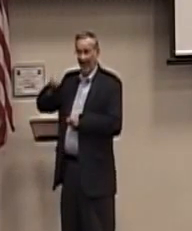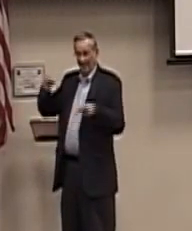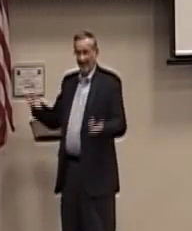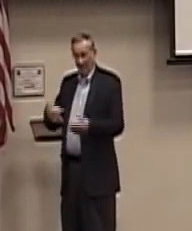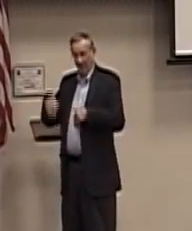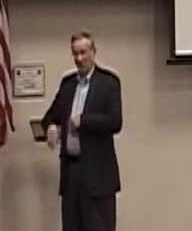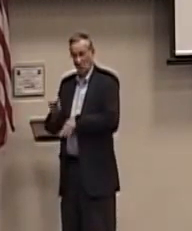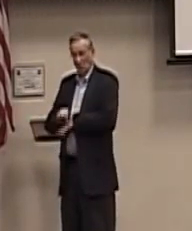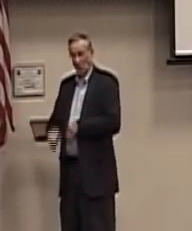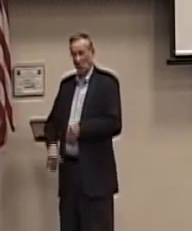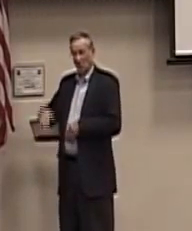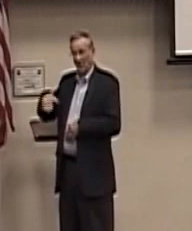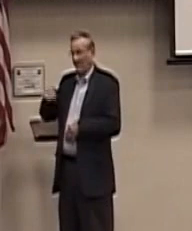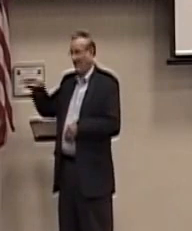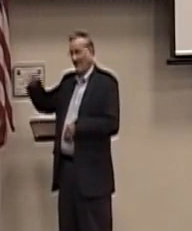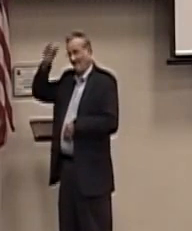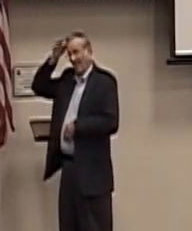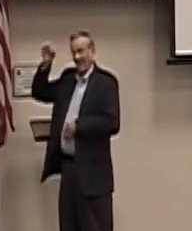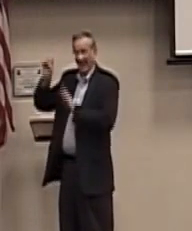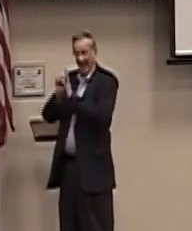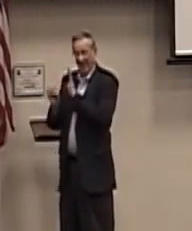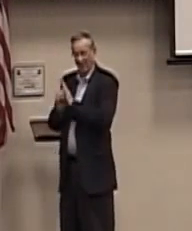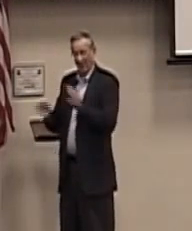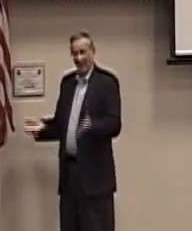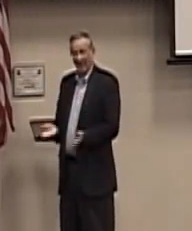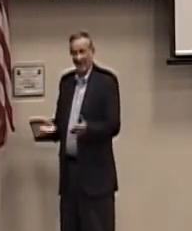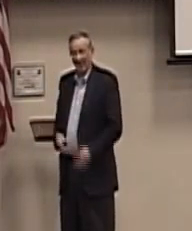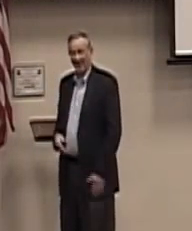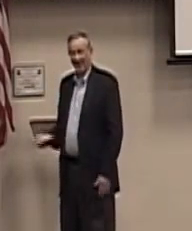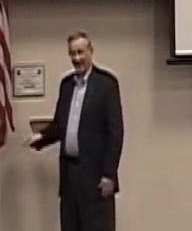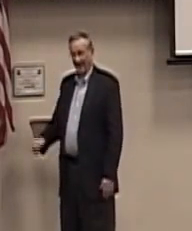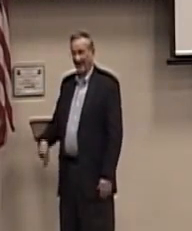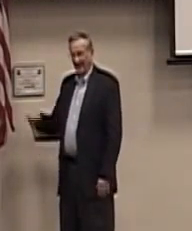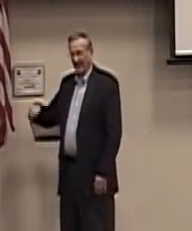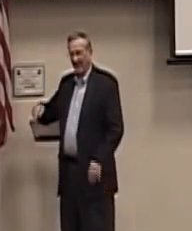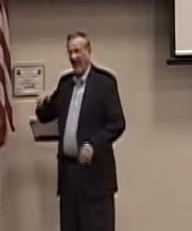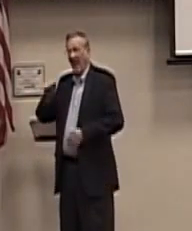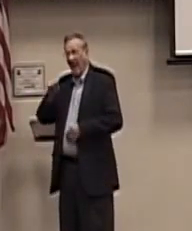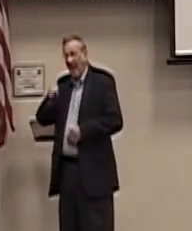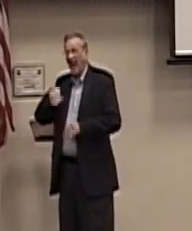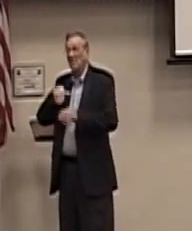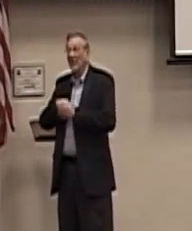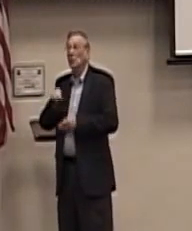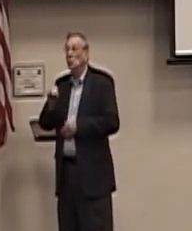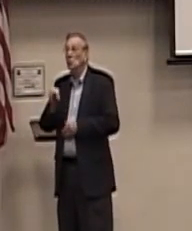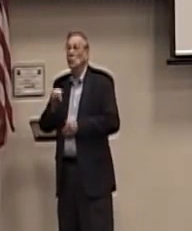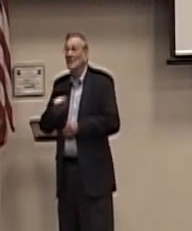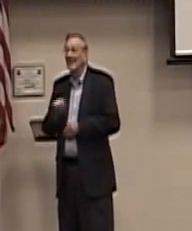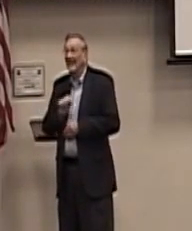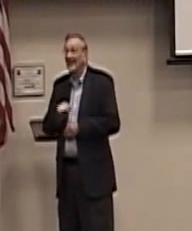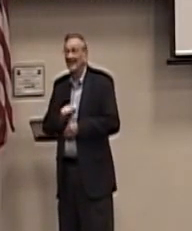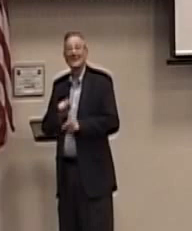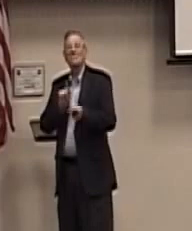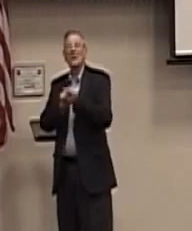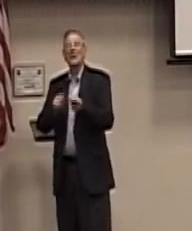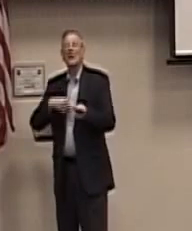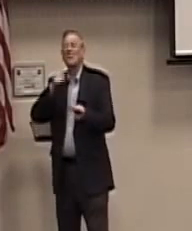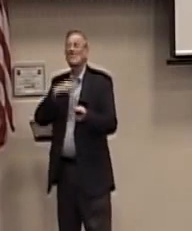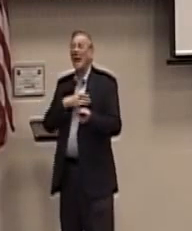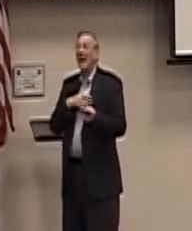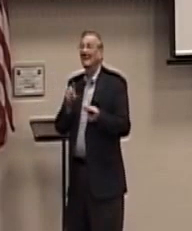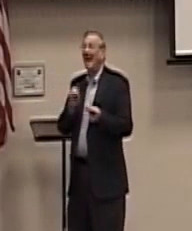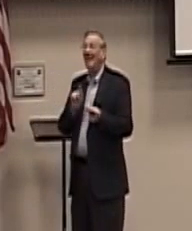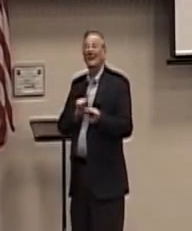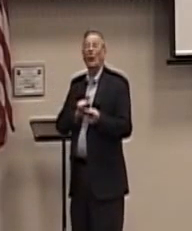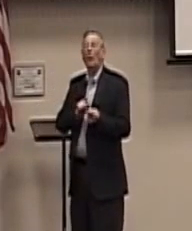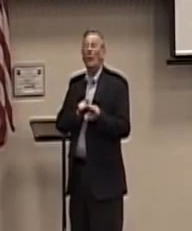here at the Sunset Church of Christ. Her father is an elder here at Sunset. And she did her AIM time in New Zealand. And there she met a young man named David,